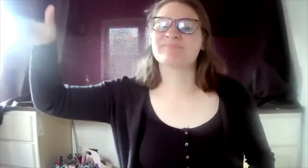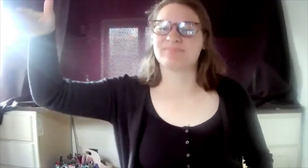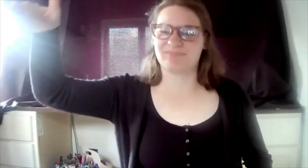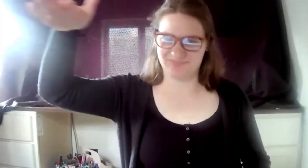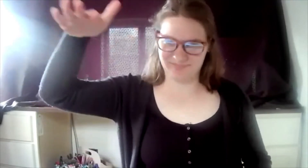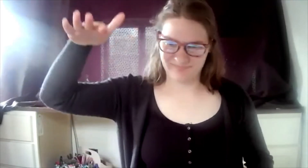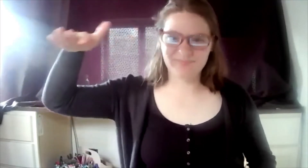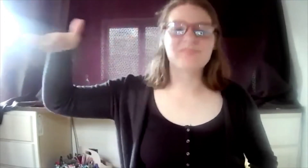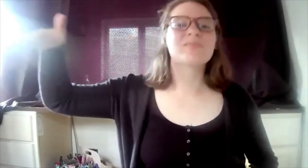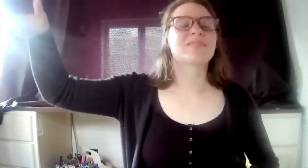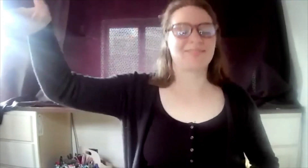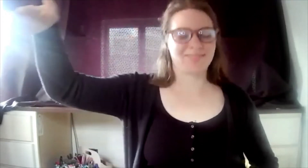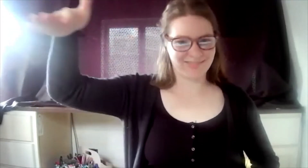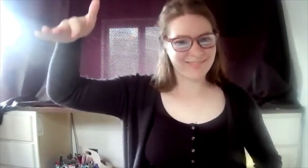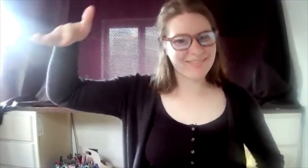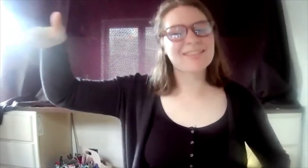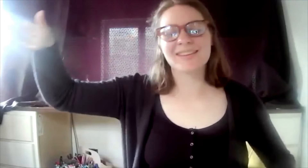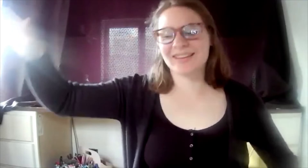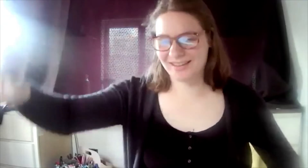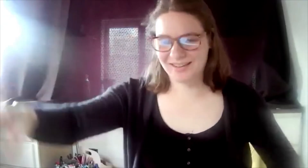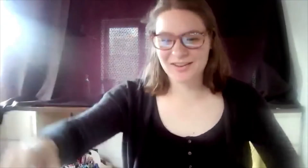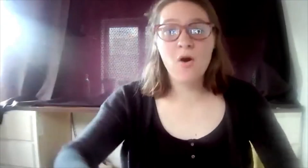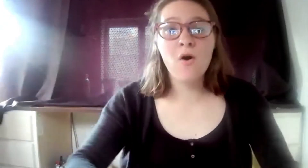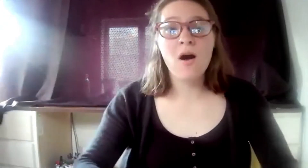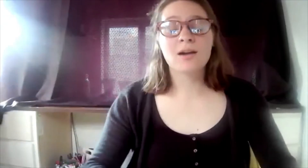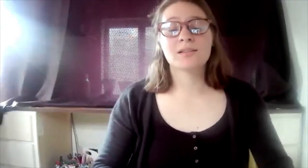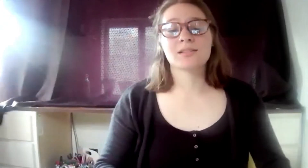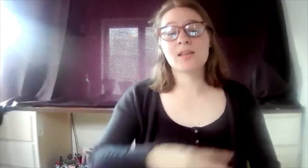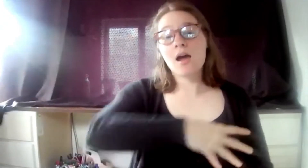where you find me. Oh,